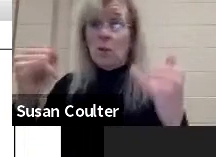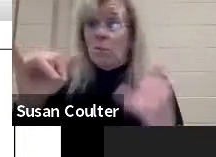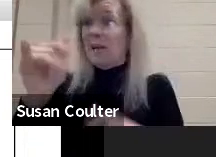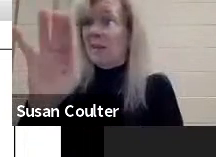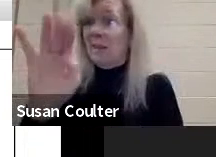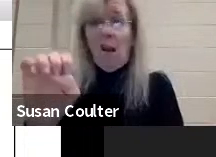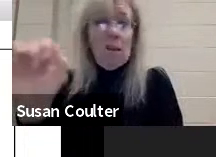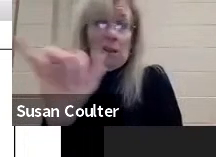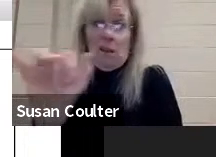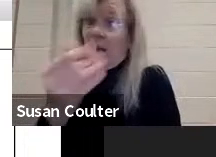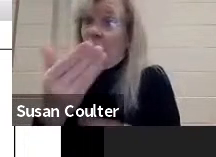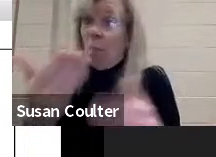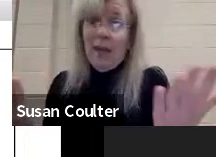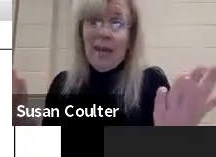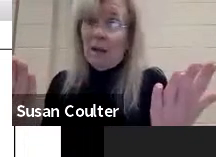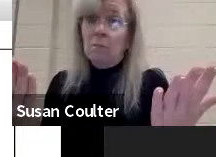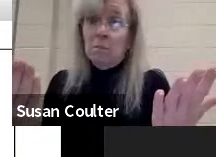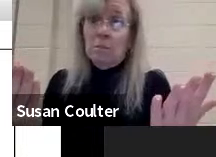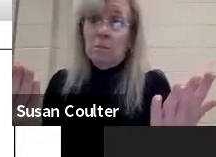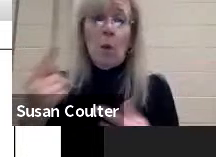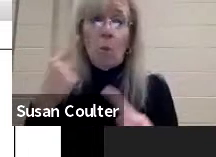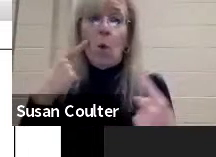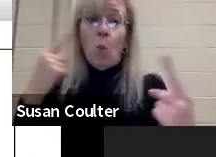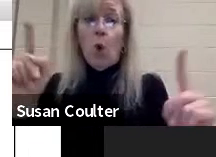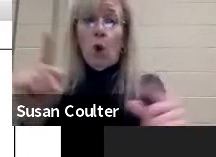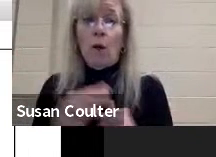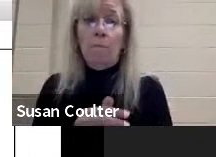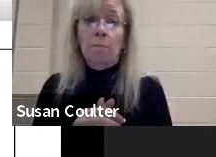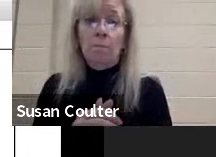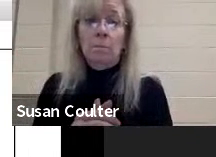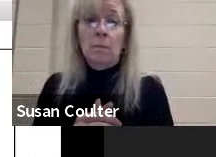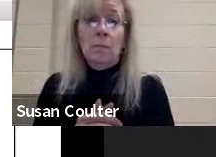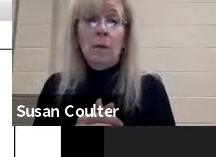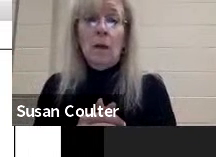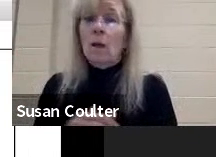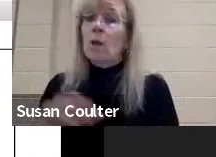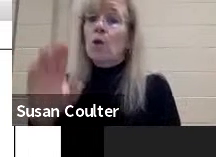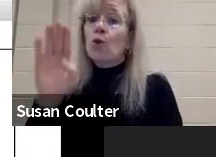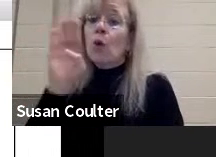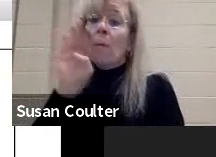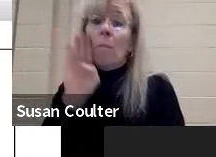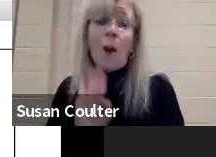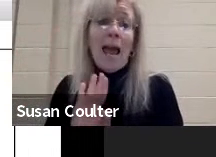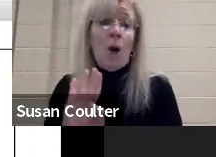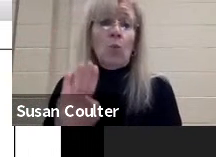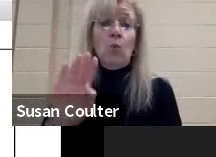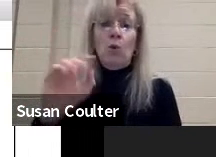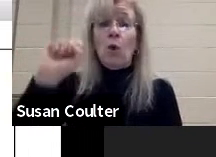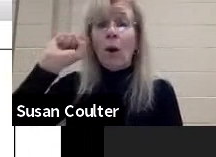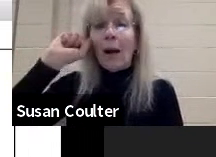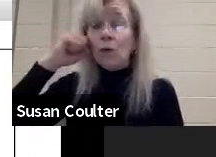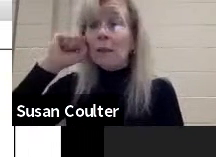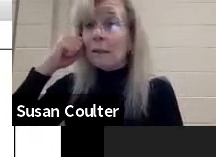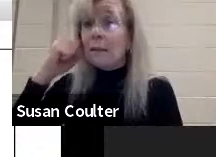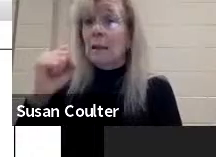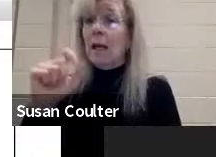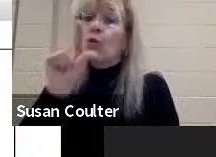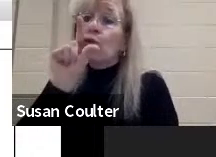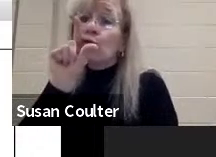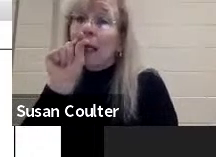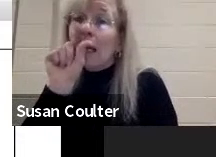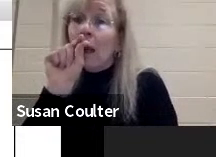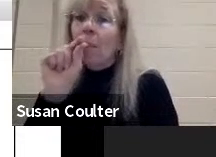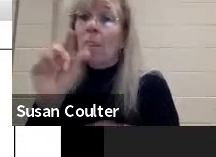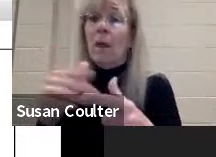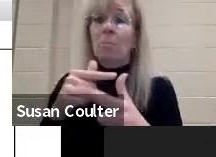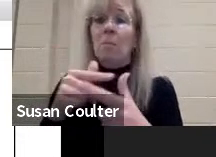in your spaghetti sauce, same thing, it will work. You can brown your onions and